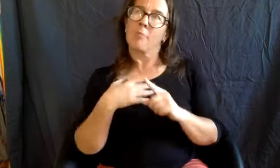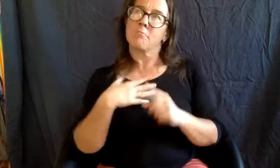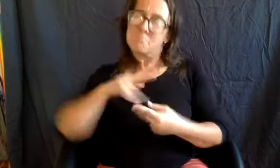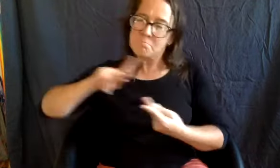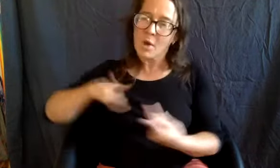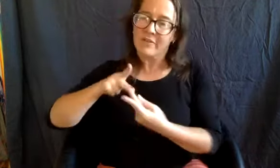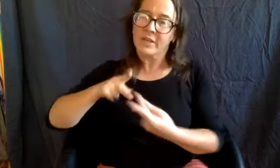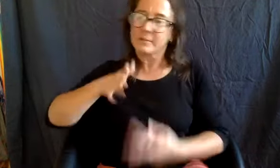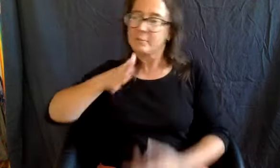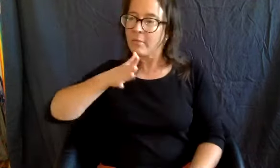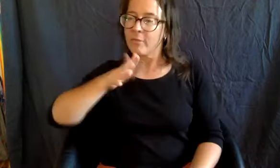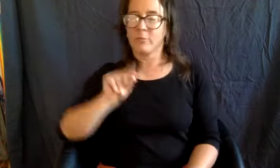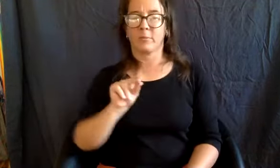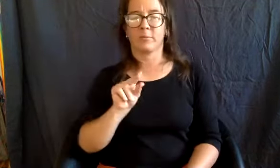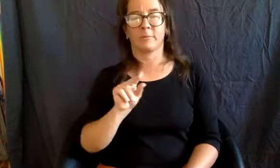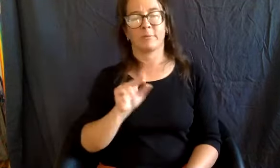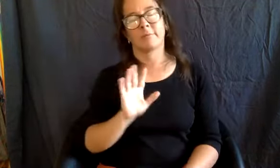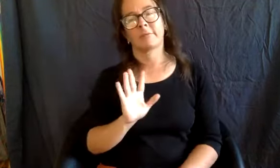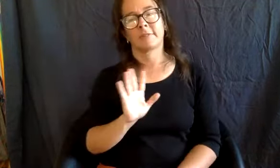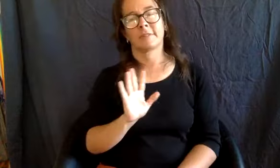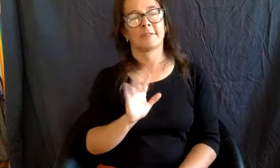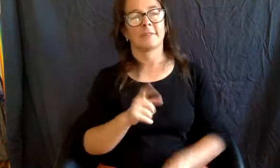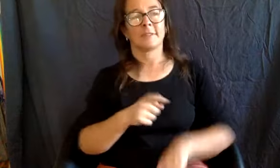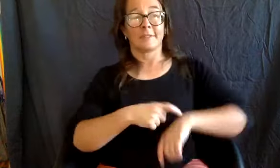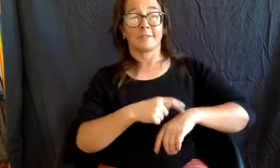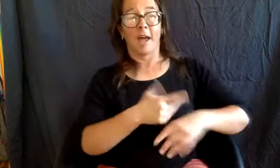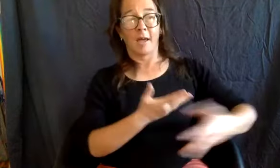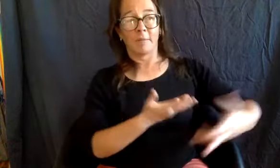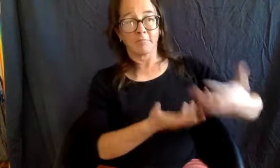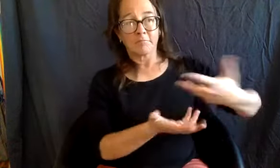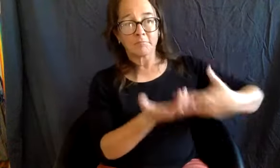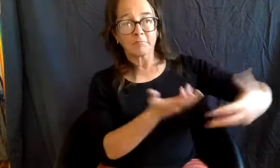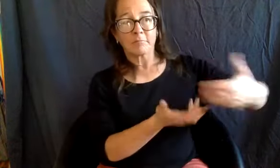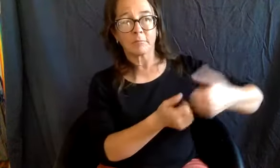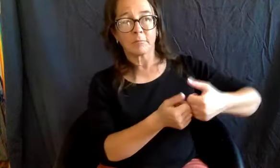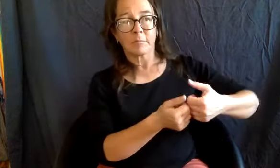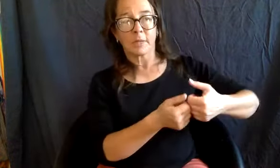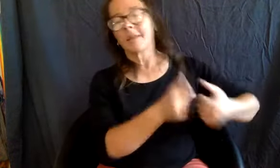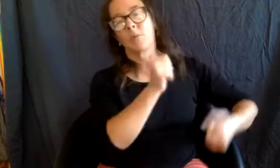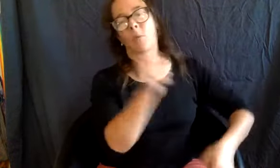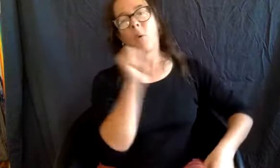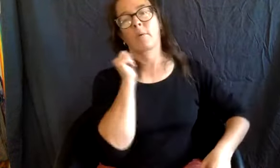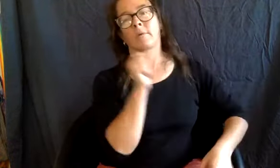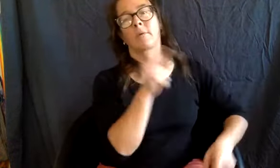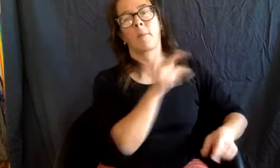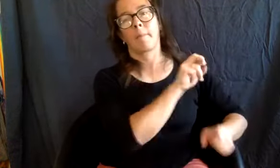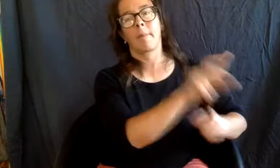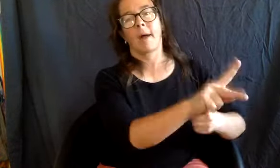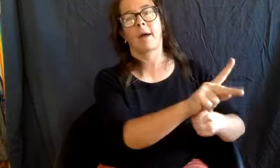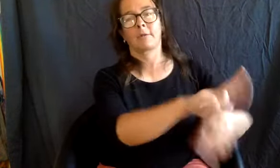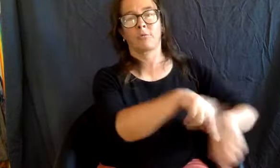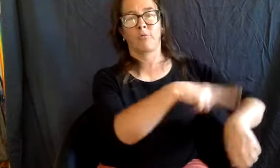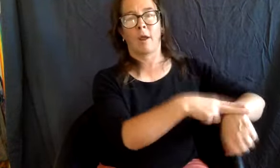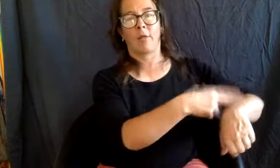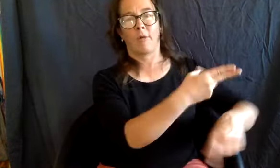When it's your turn, I'll give it back. And so anyway, And so, and Earl, he was going,